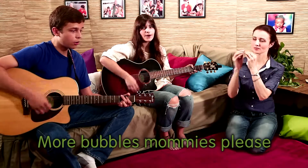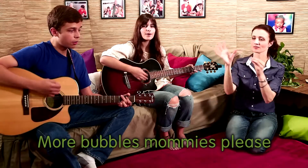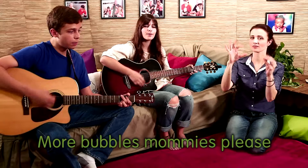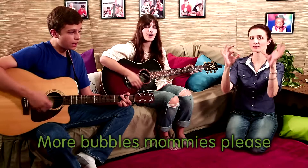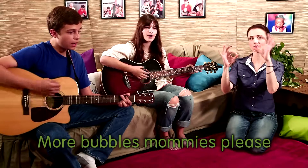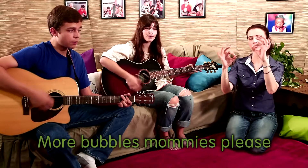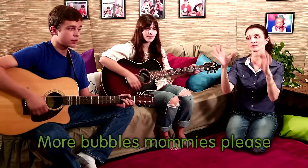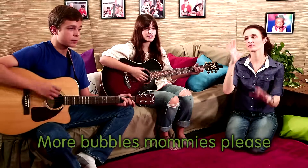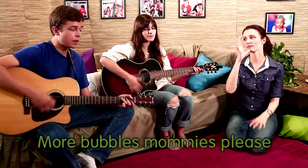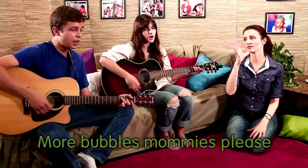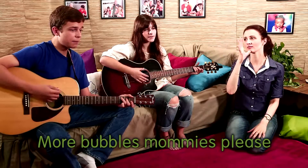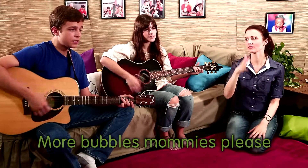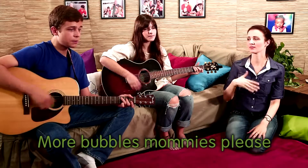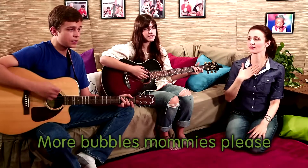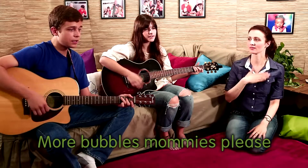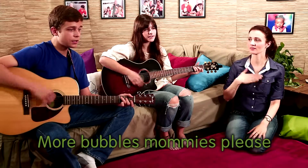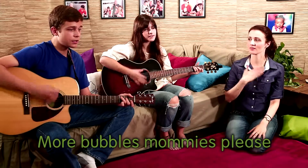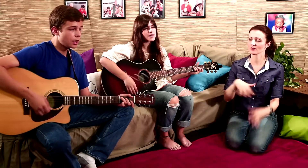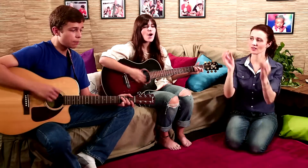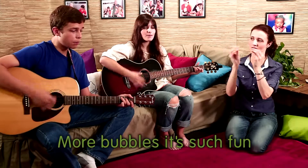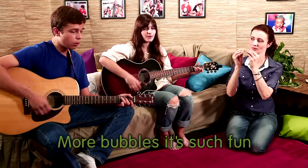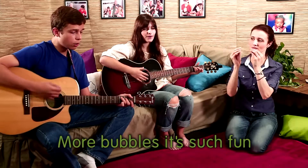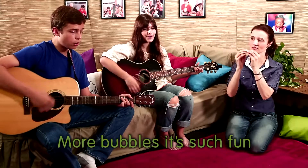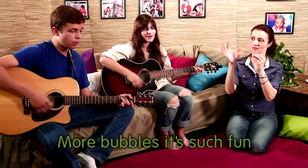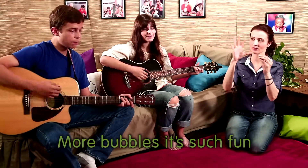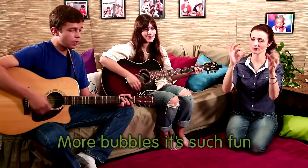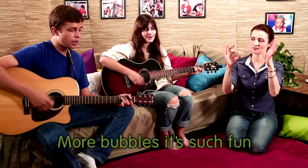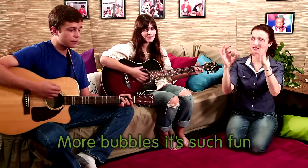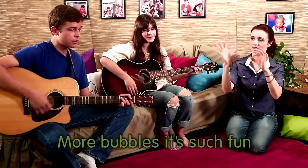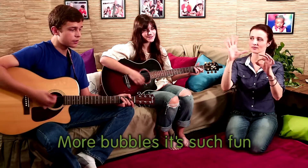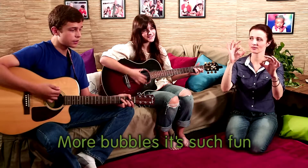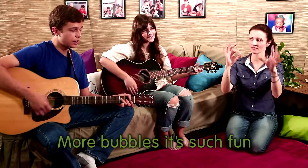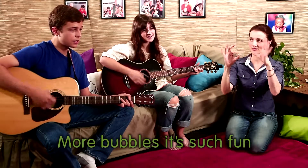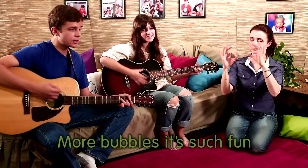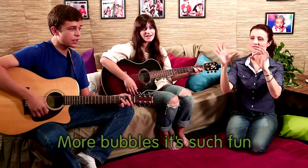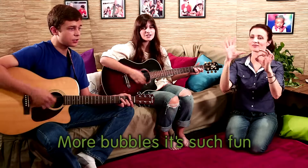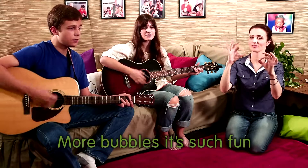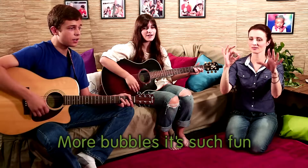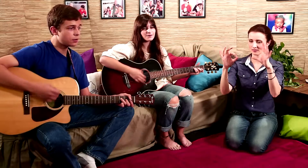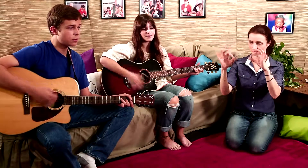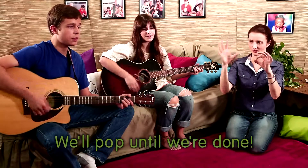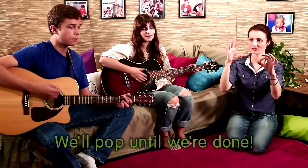More bubbles, mommies, please. More bubbles, it's such fun. We'll